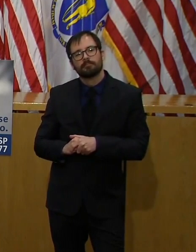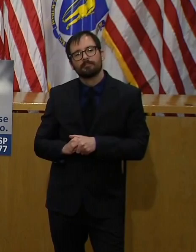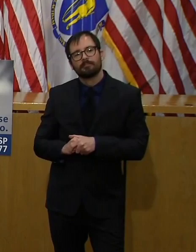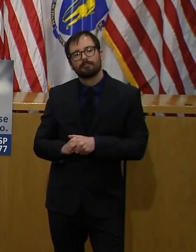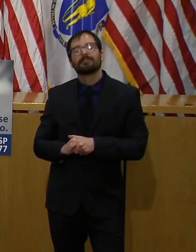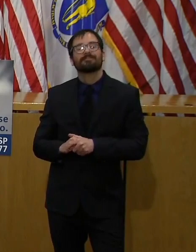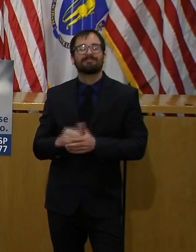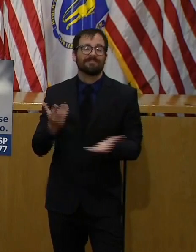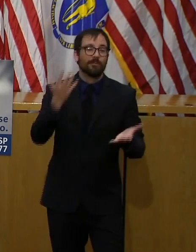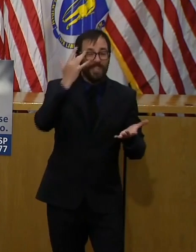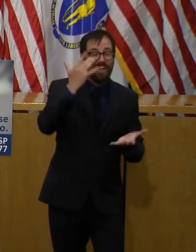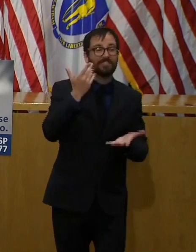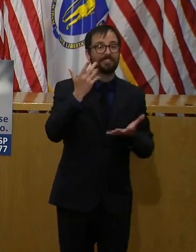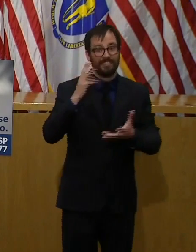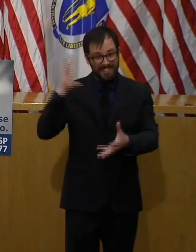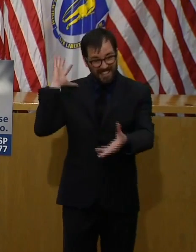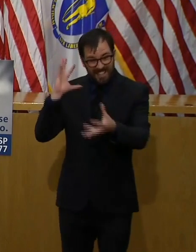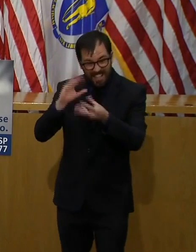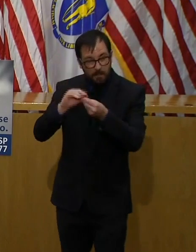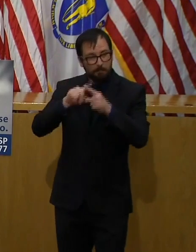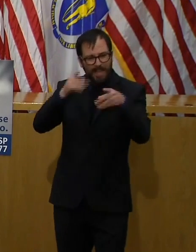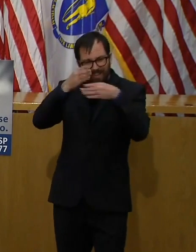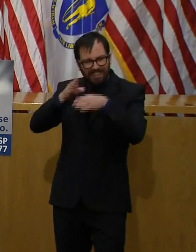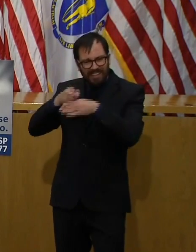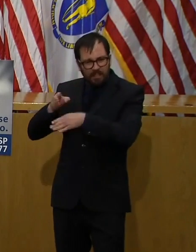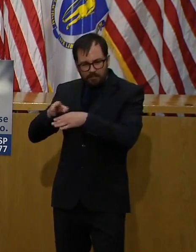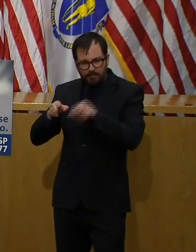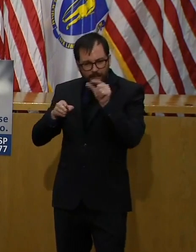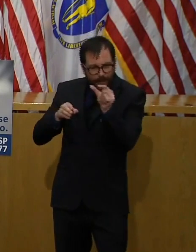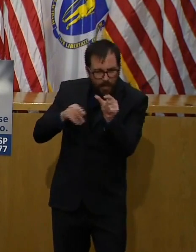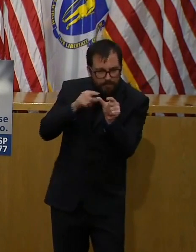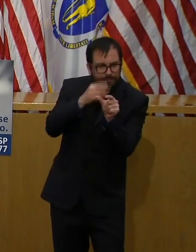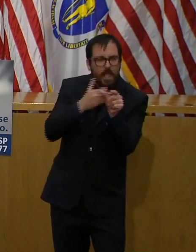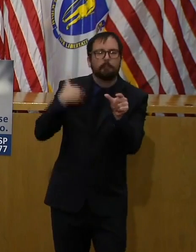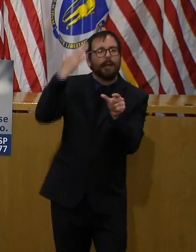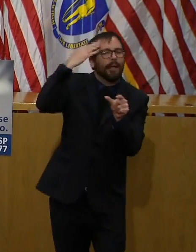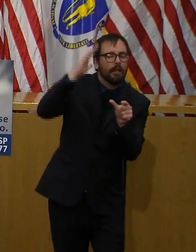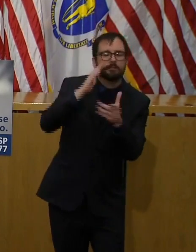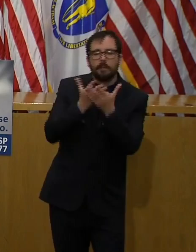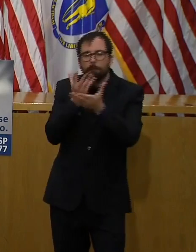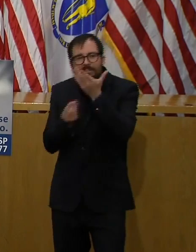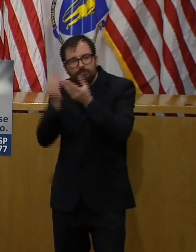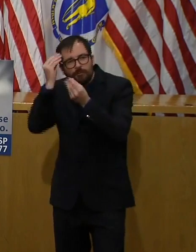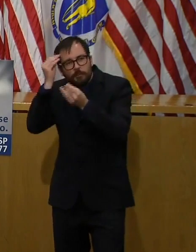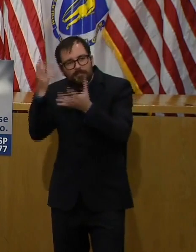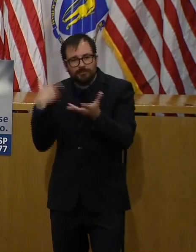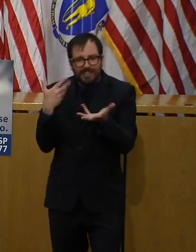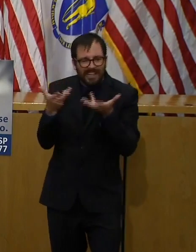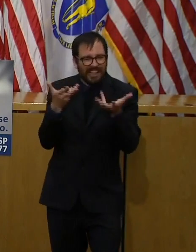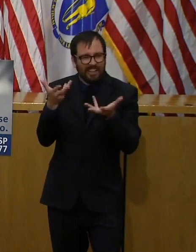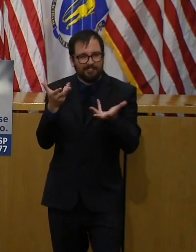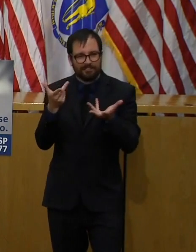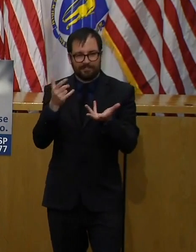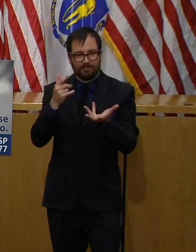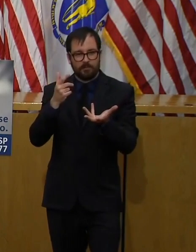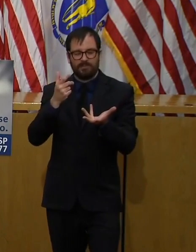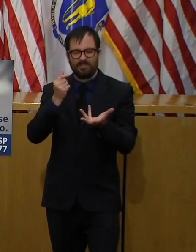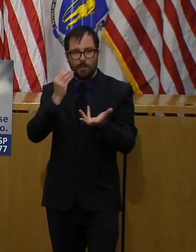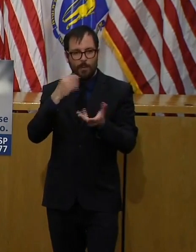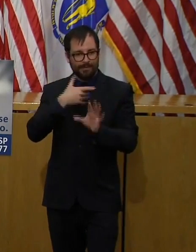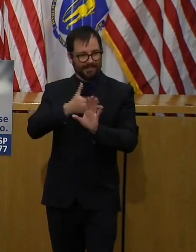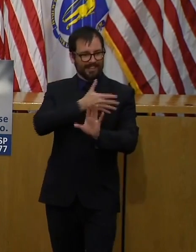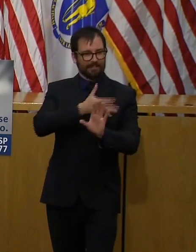reporting this week, the hospital data is very accurate. I mean, that is coming from the hospitals. So what we did was